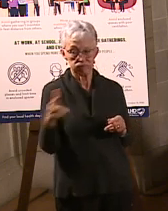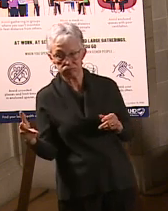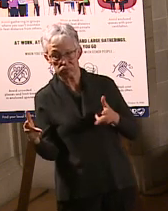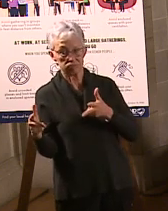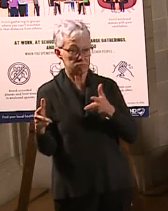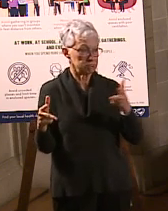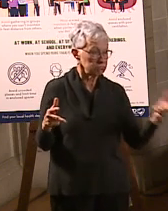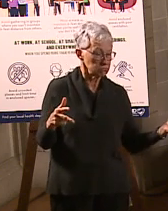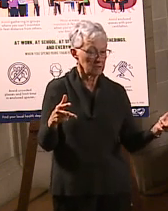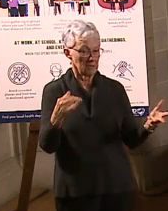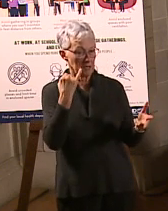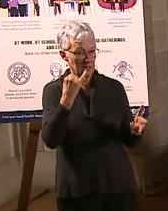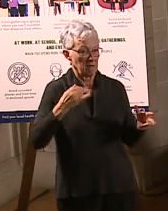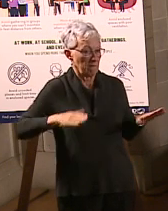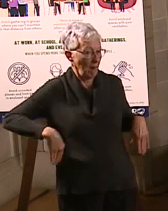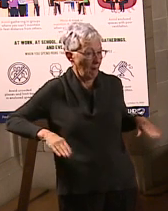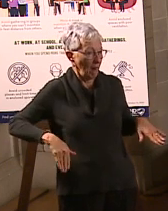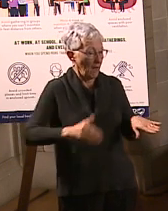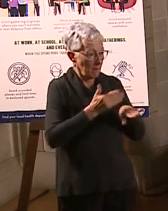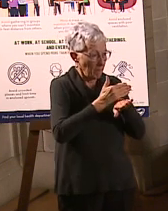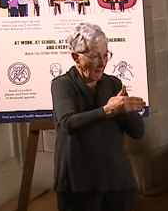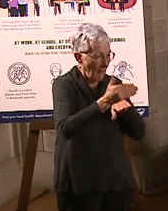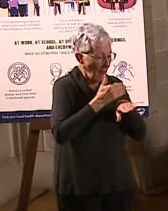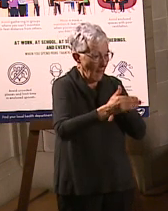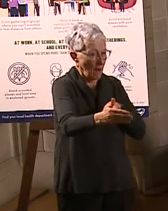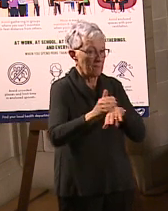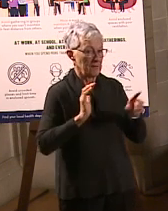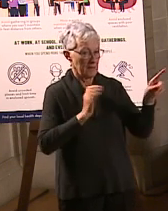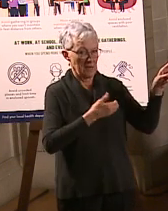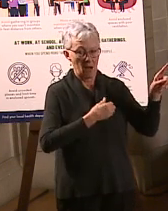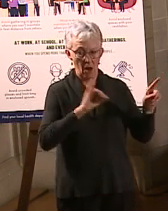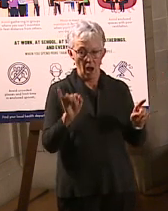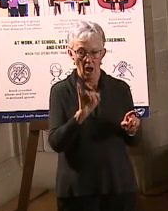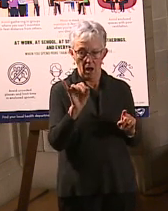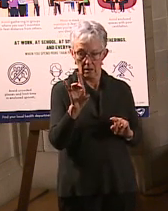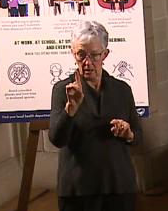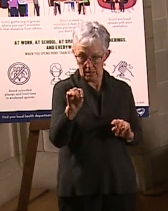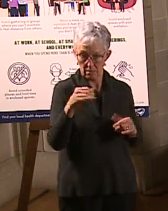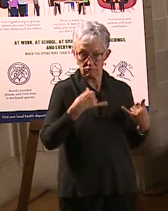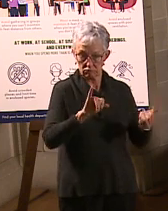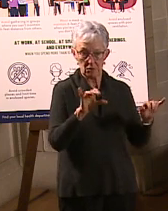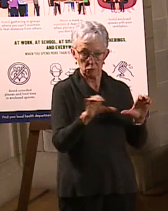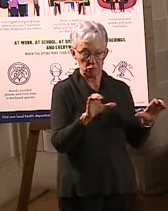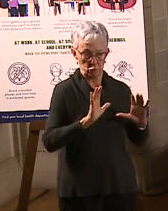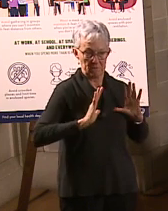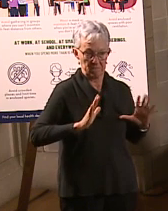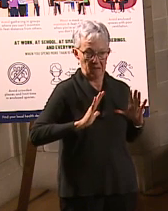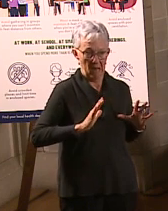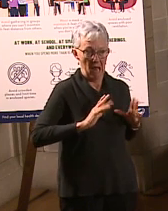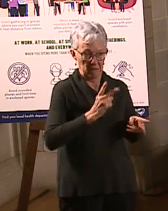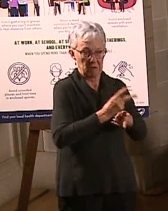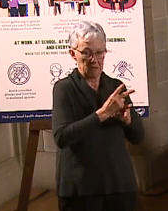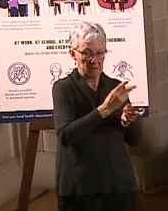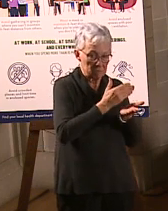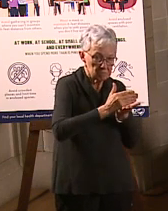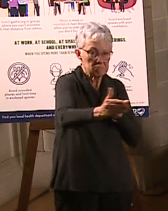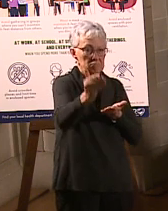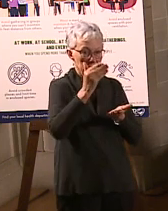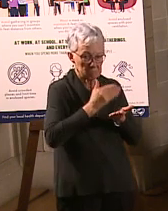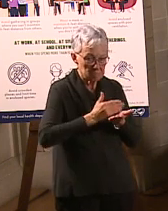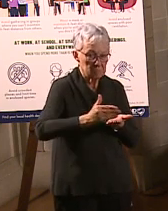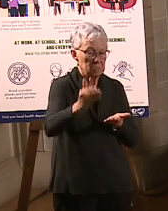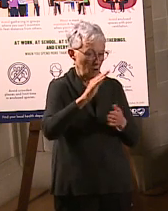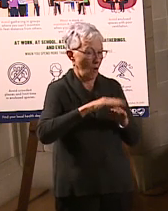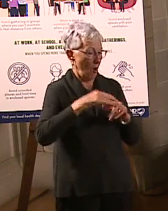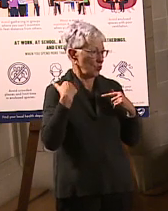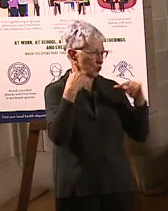haven't been plowed yet. Our interstate system is still functioning very well. We're keeping up with the snowfall. But at the time at